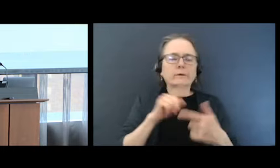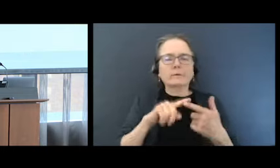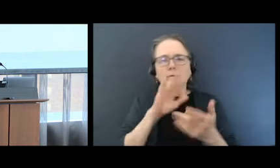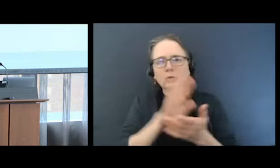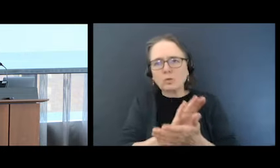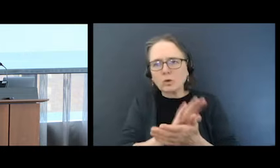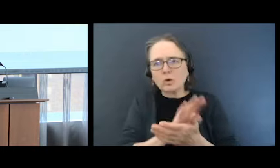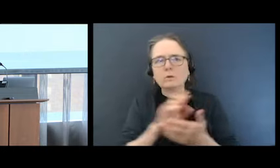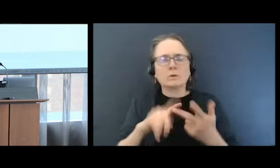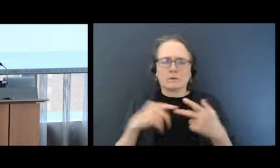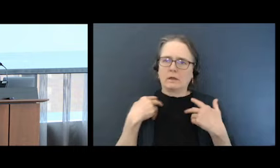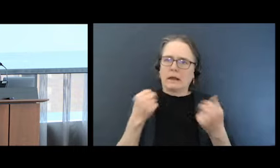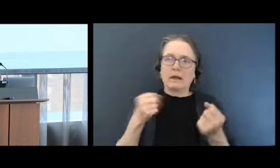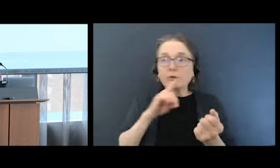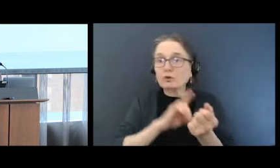So does that